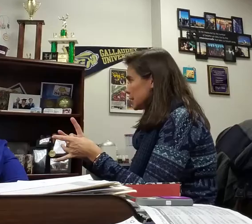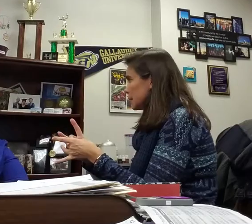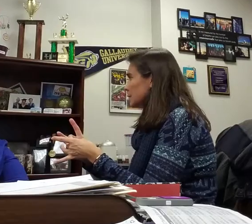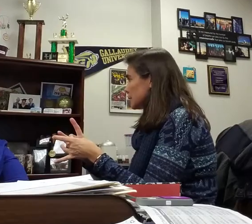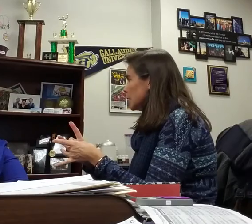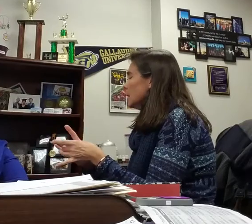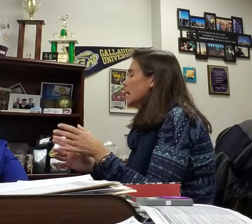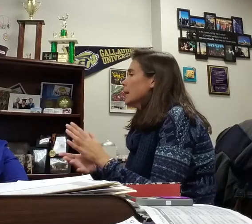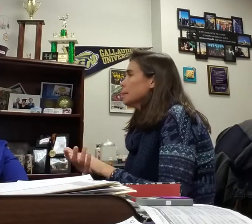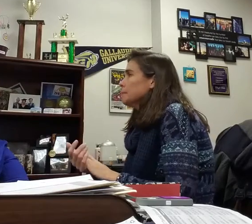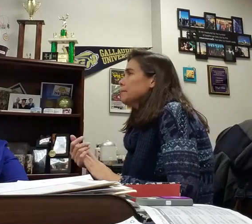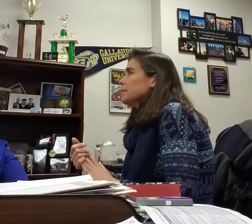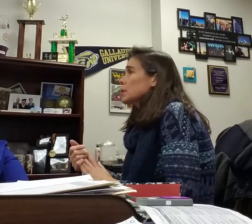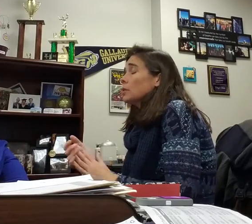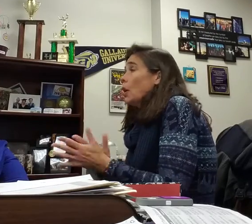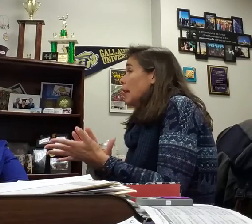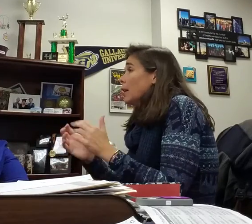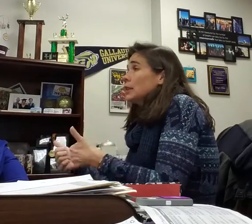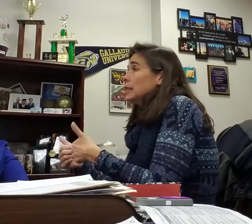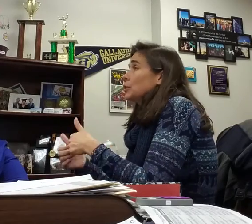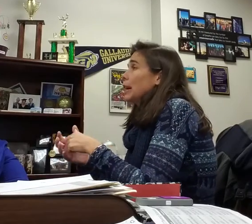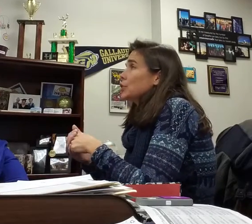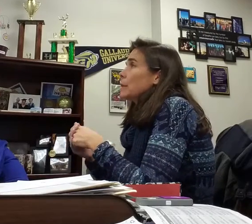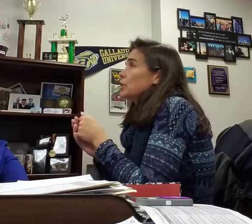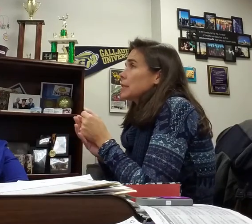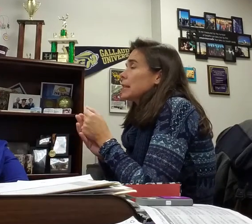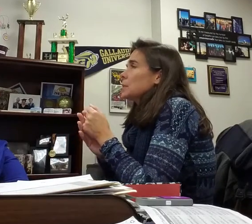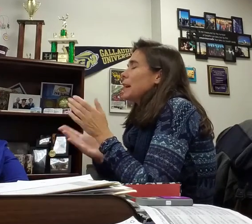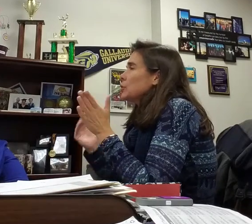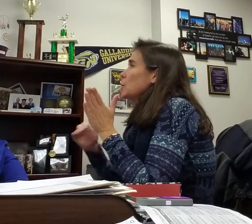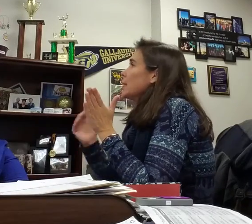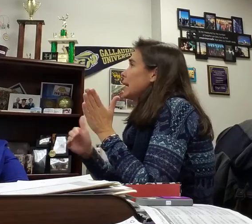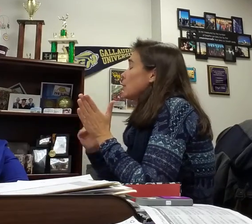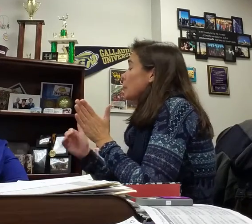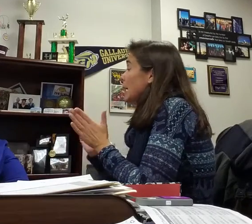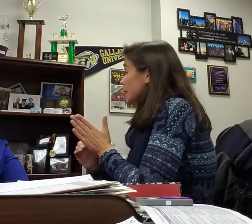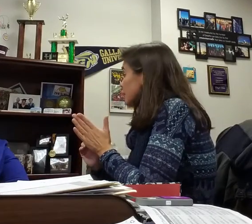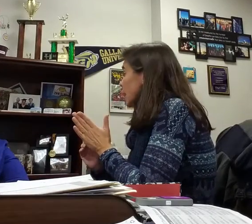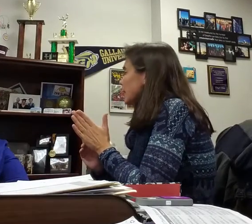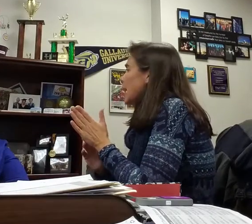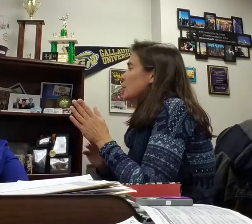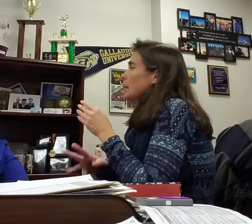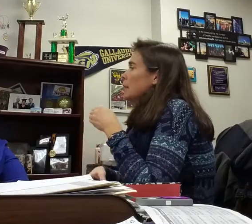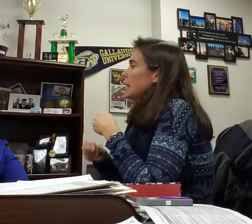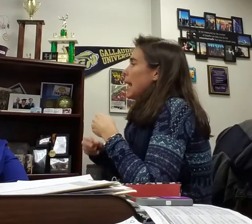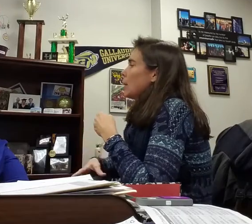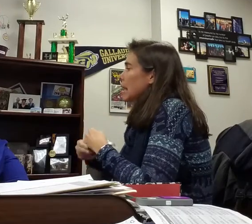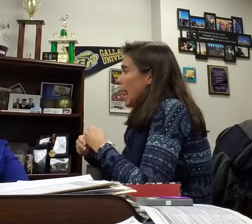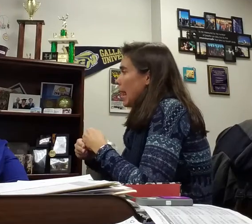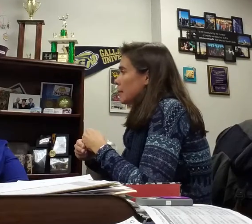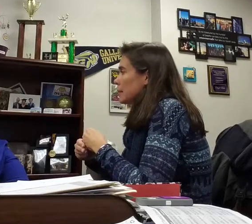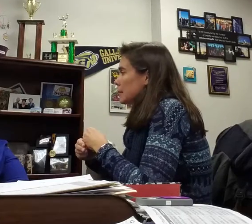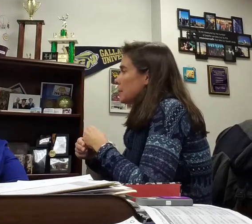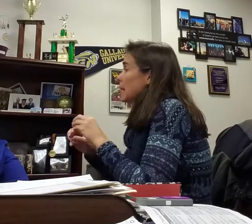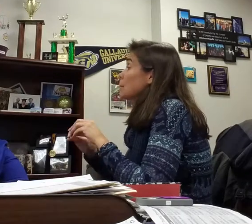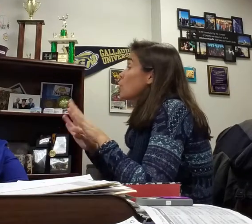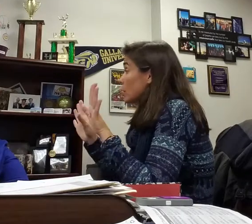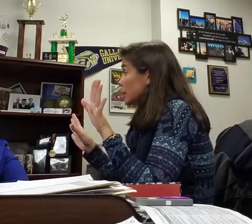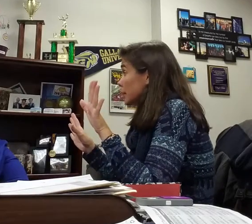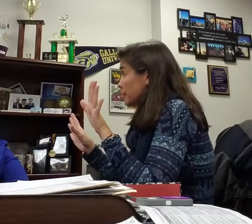themselves. Right. So no, I thought you did a great job, just especially when they get repetitive like that, you can think, how can I add this to make it more clear for the